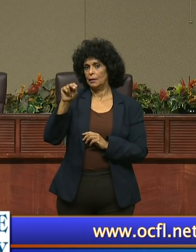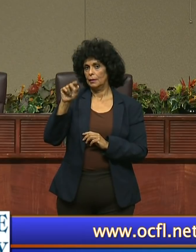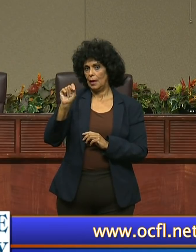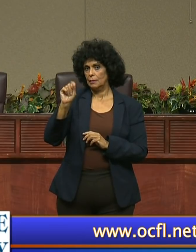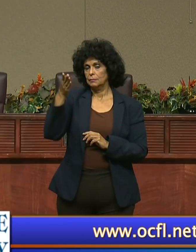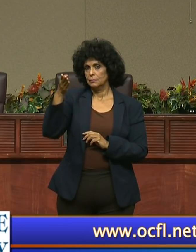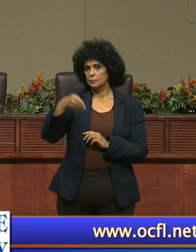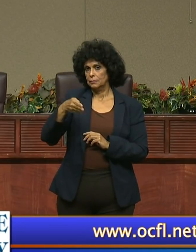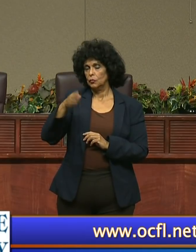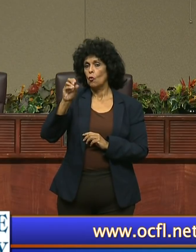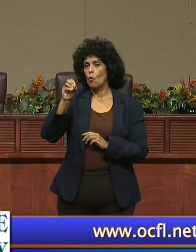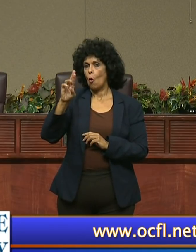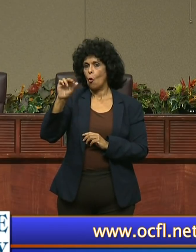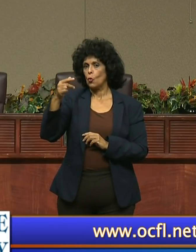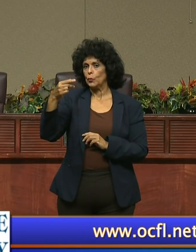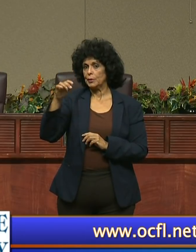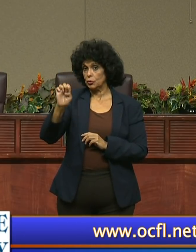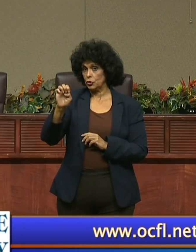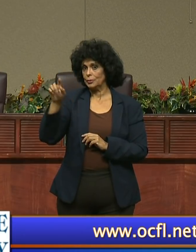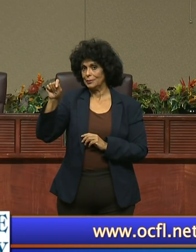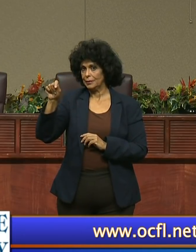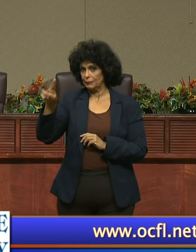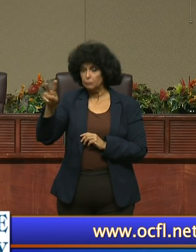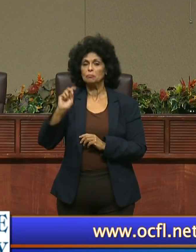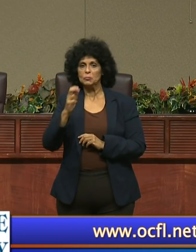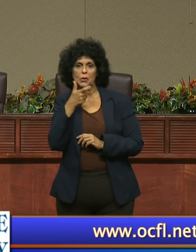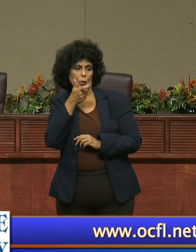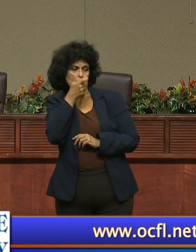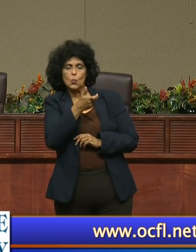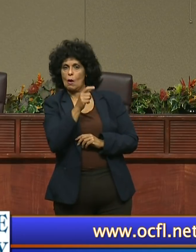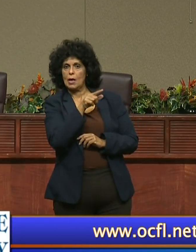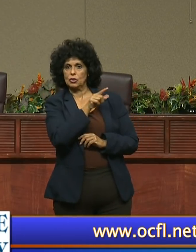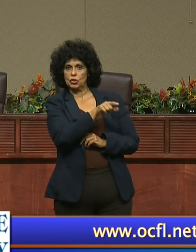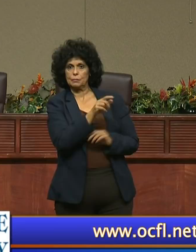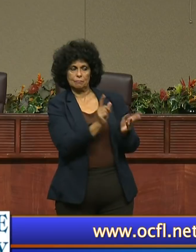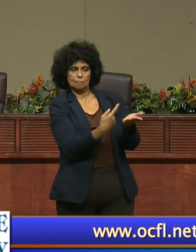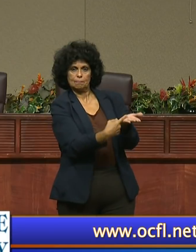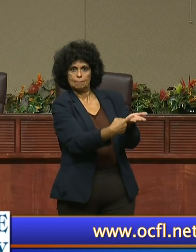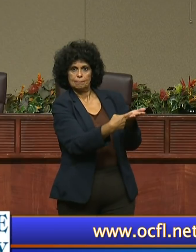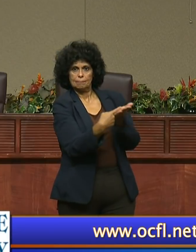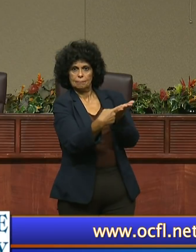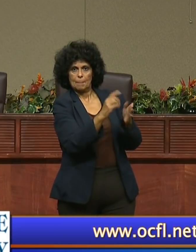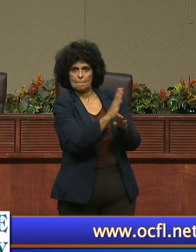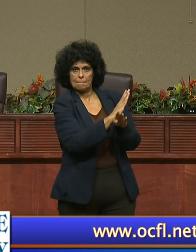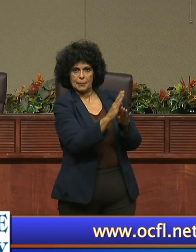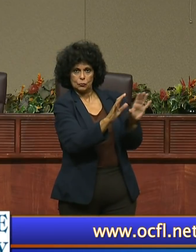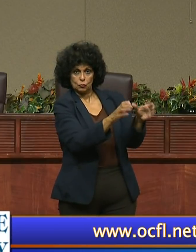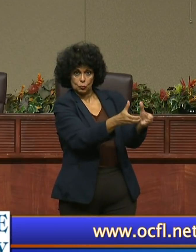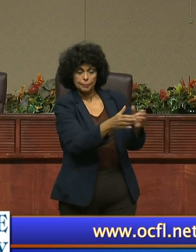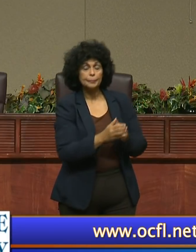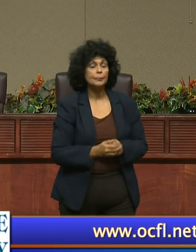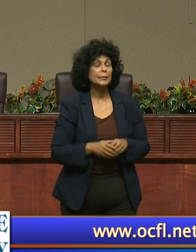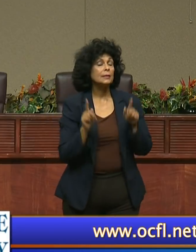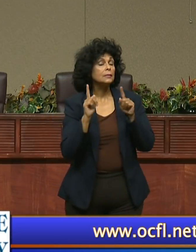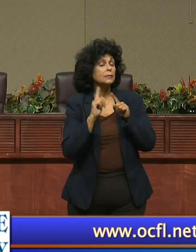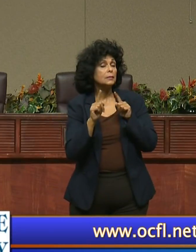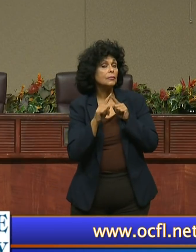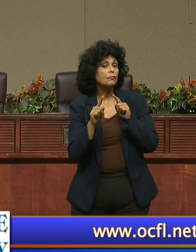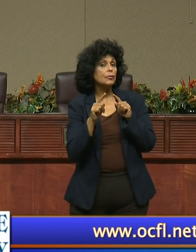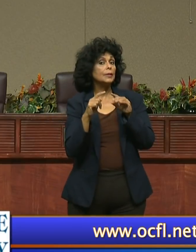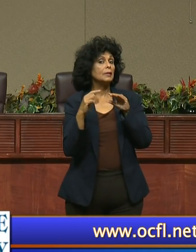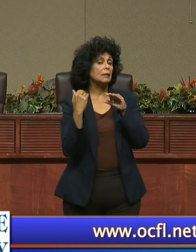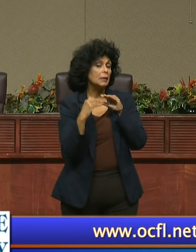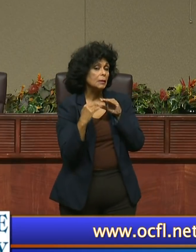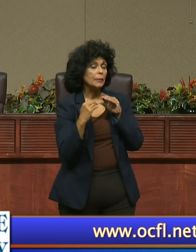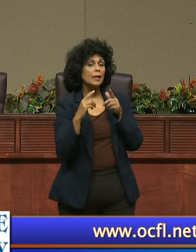ocfl.net/Orange TV in order to view that. We have been getting a number of emails and phone calls